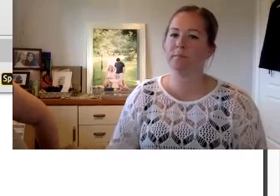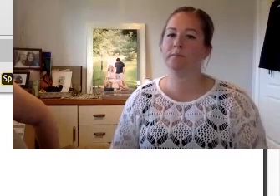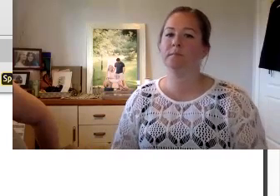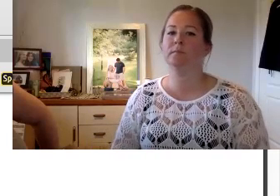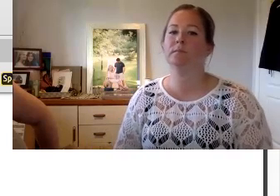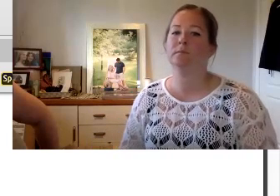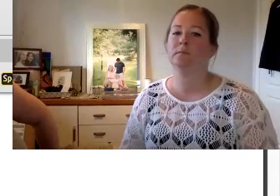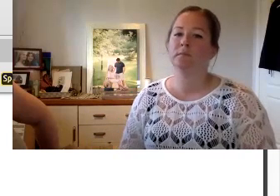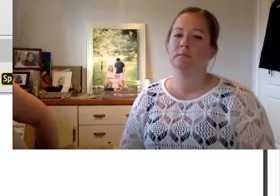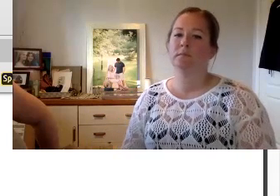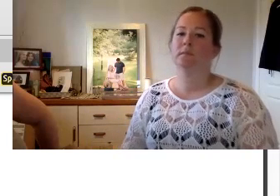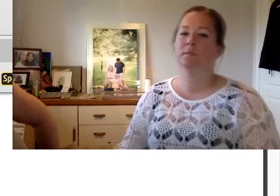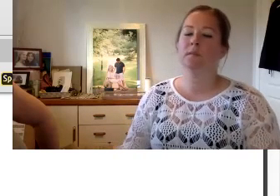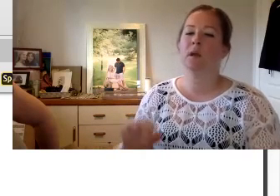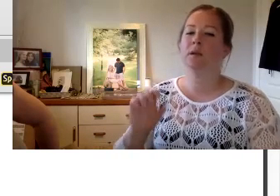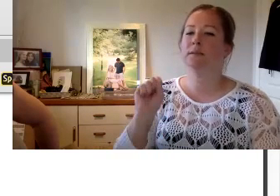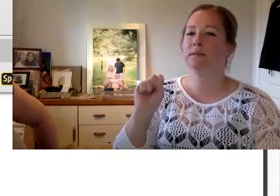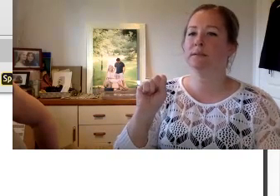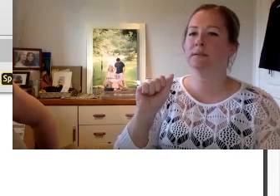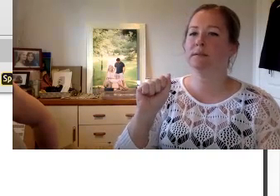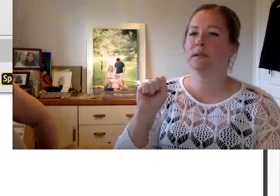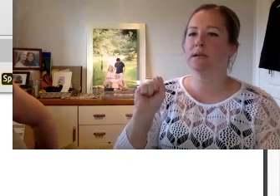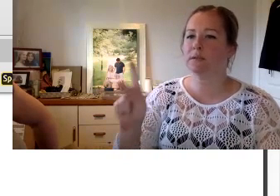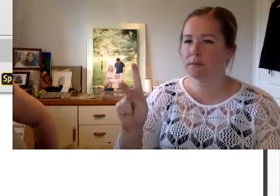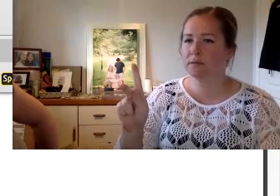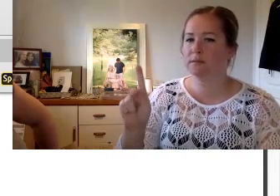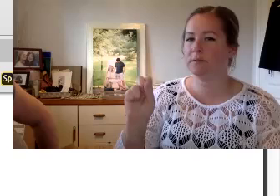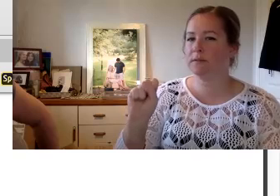just different system that way. Quebec.